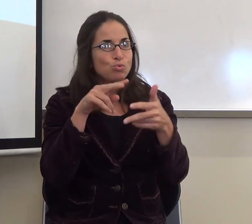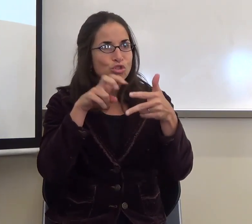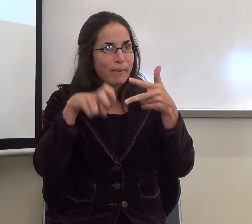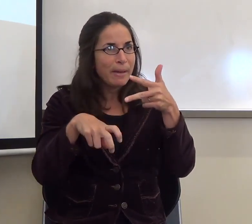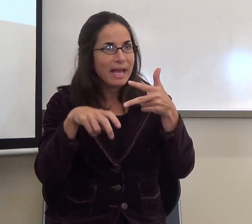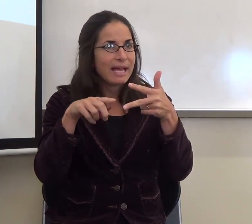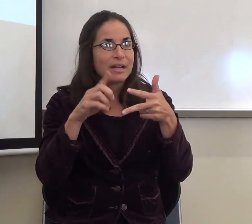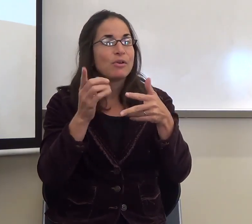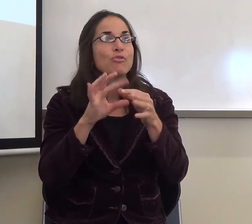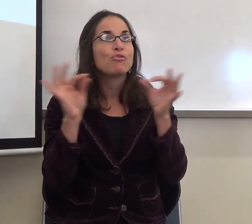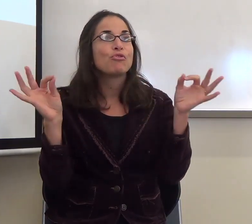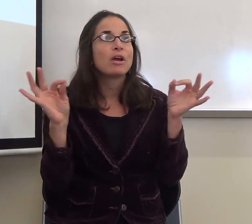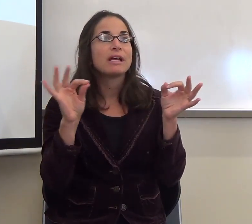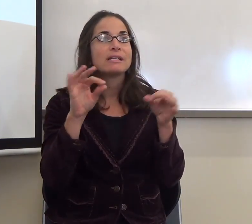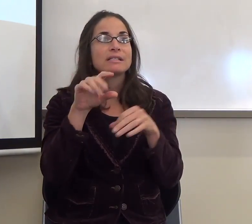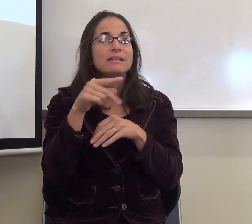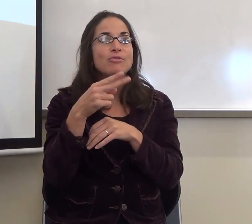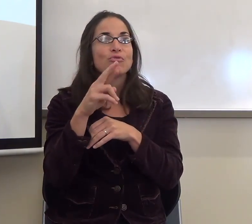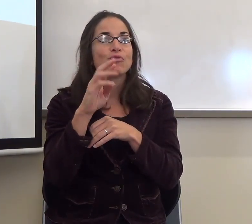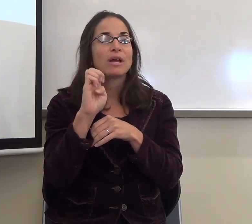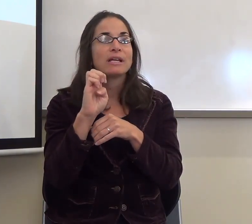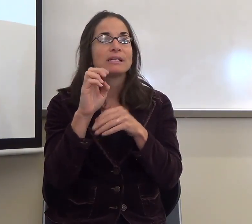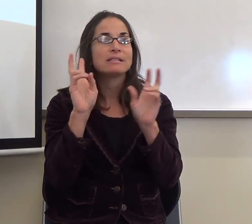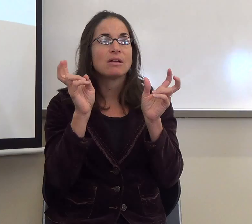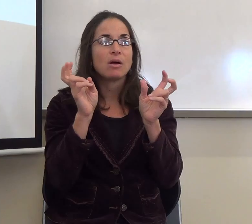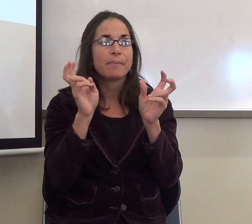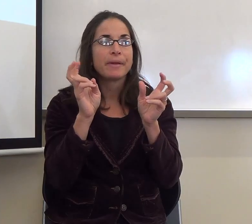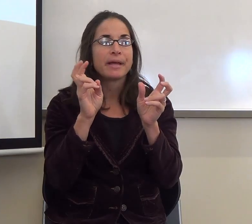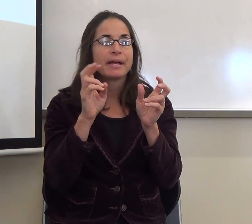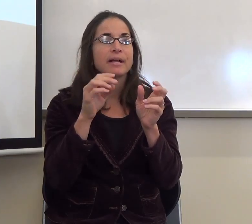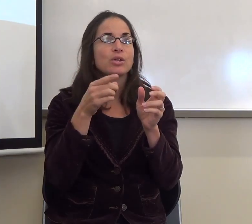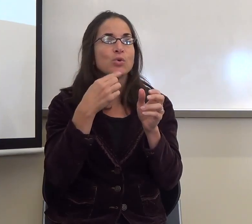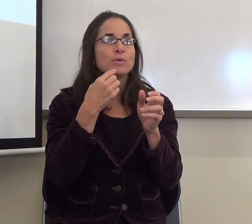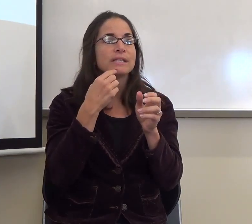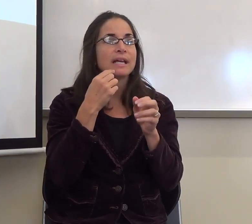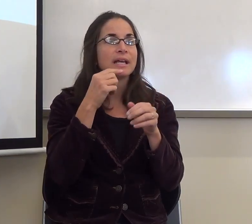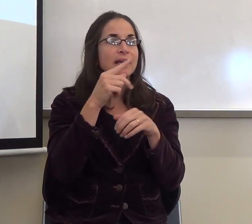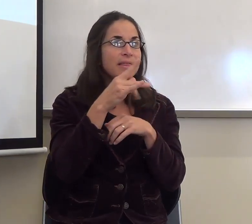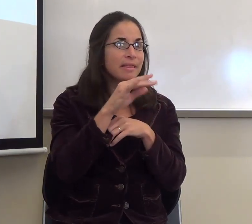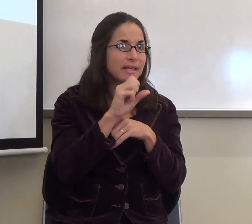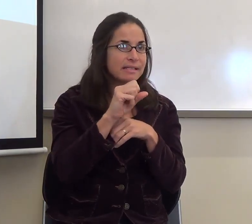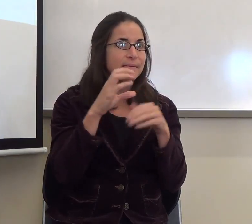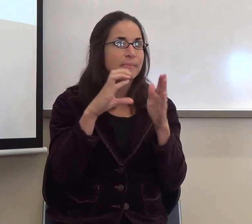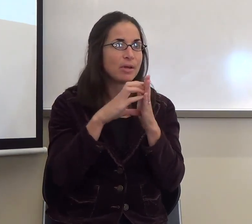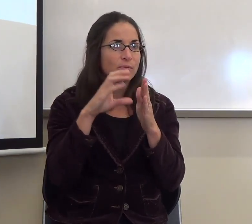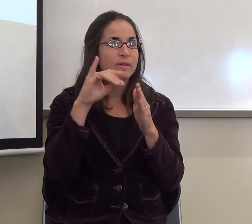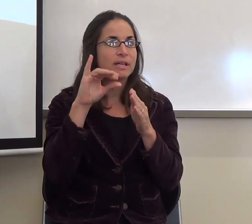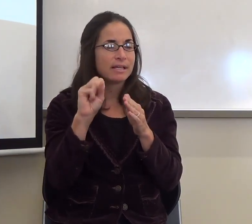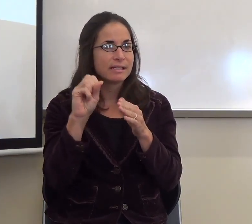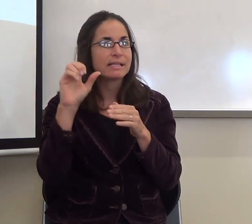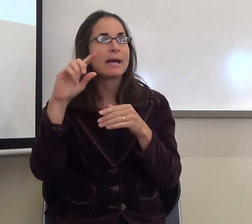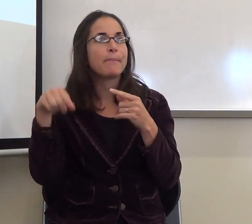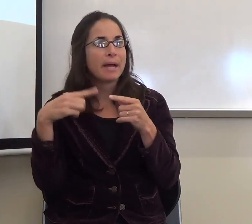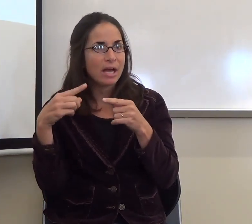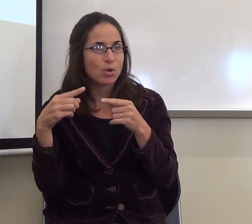Phrasing the topic is, this paragraph is about a thing or things. Now, on the homework I just handed